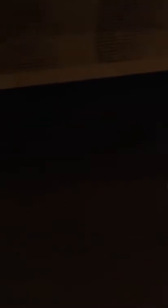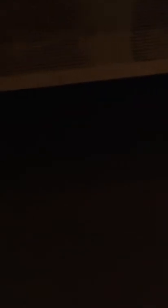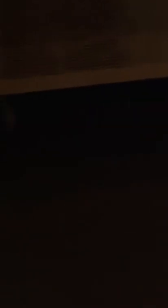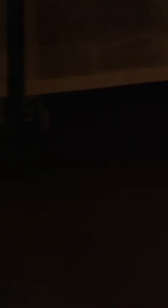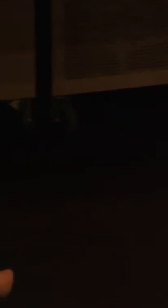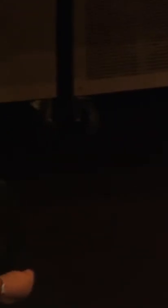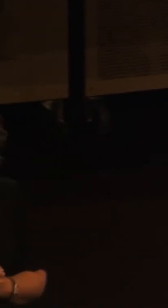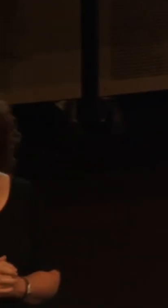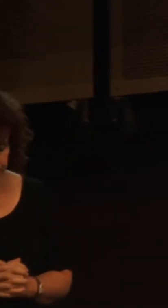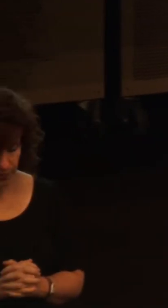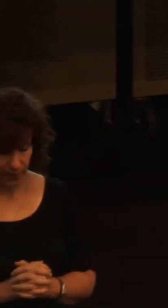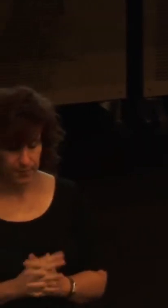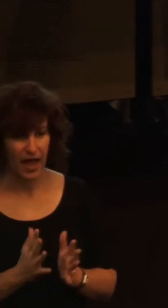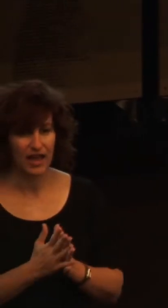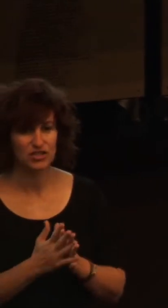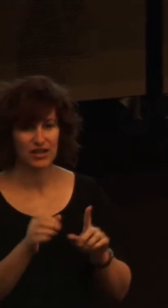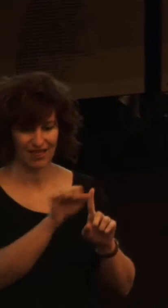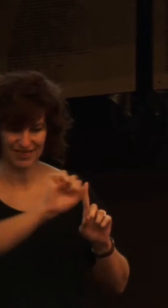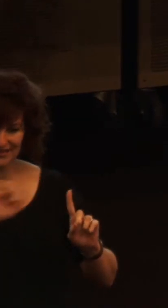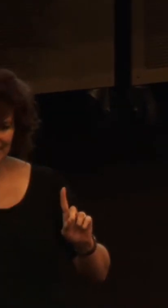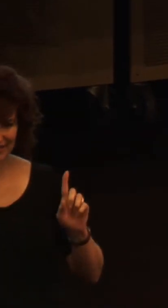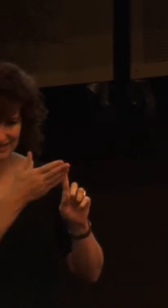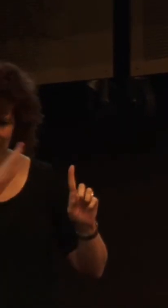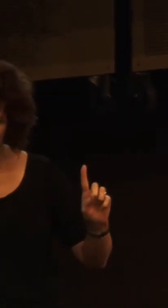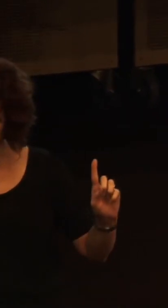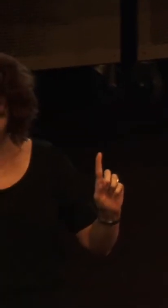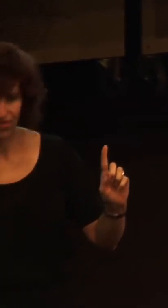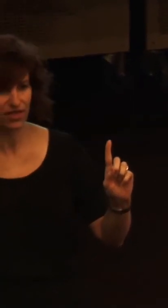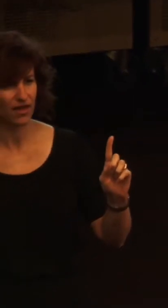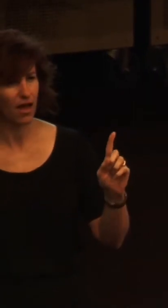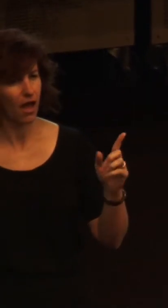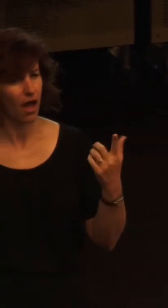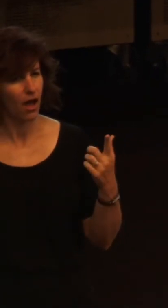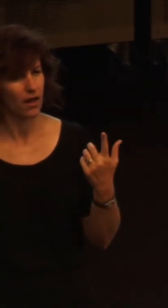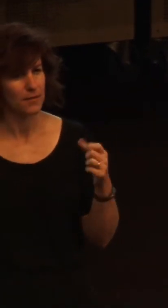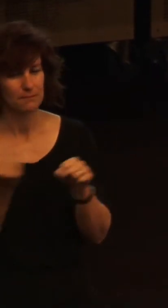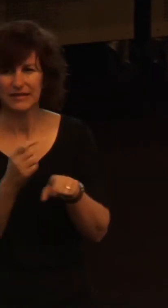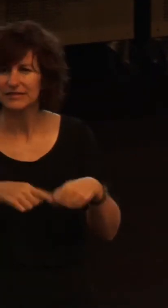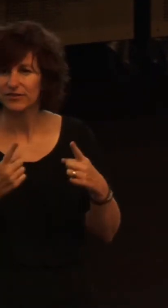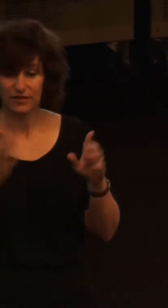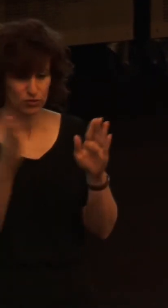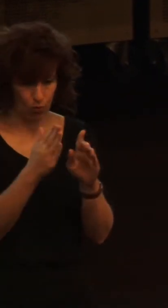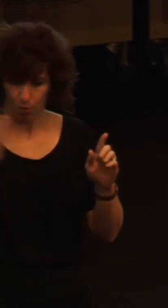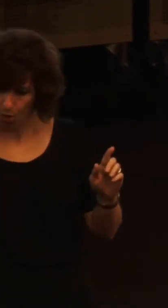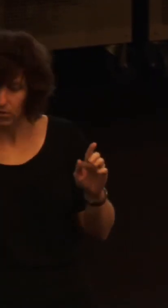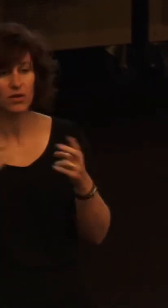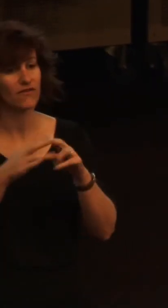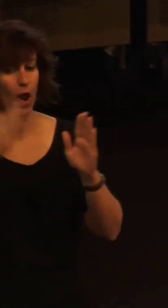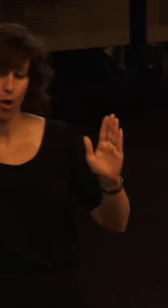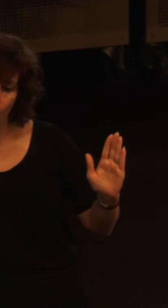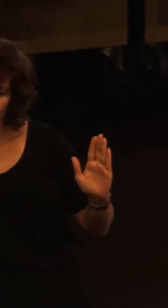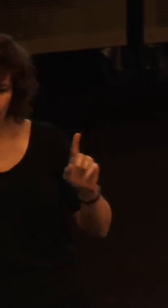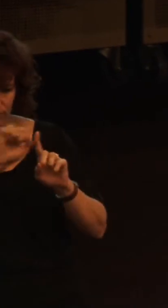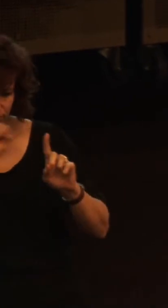we actually found sentence length effects as well. So they were worse when the utterance was longer, suggesting that